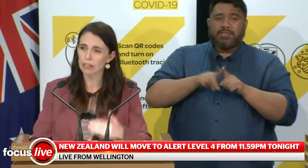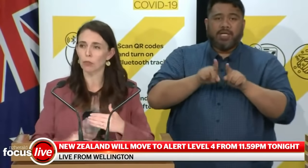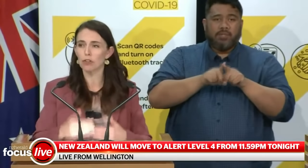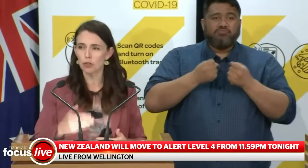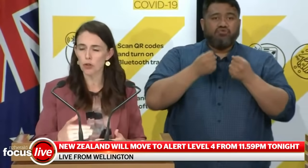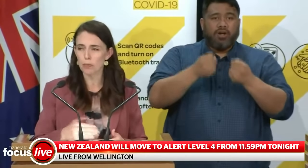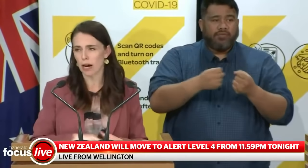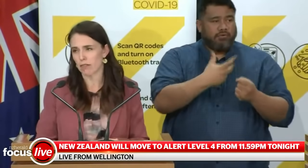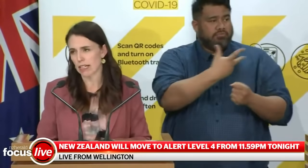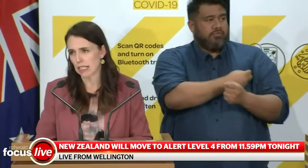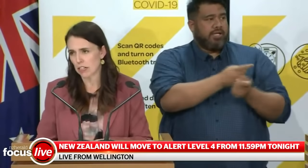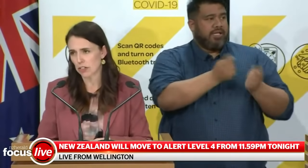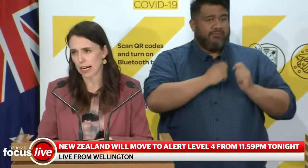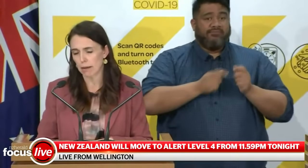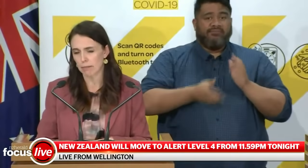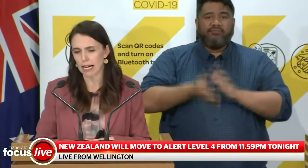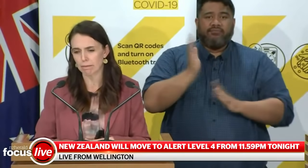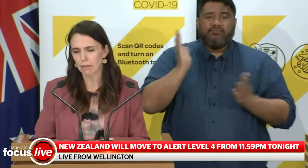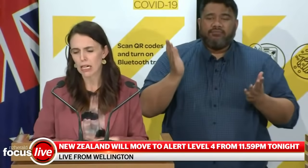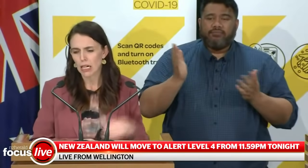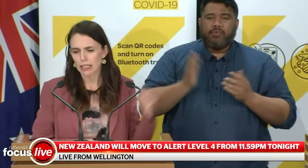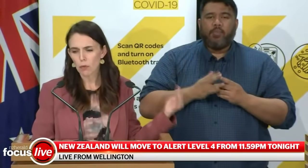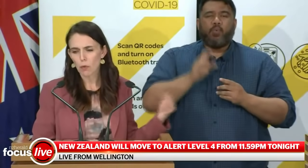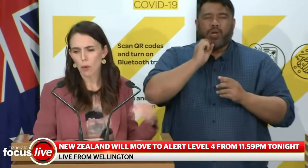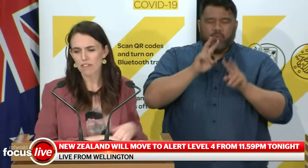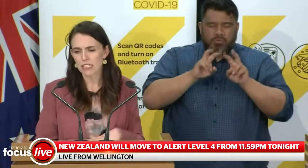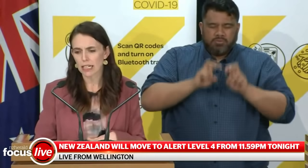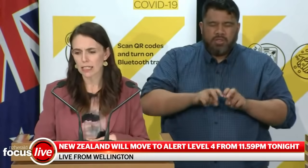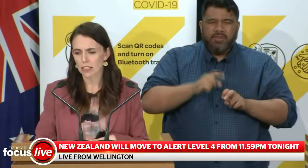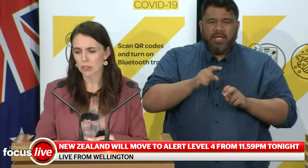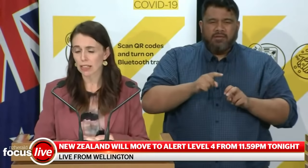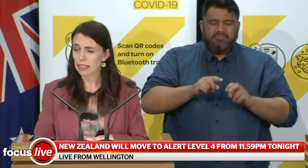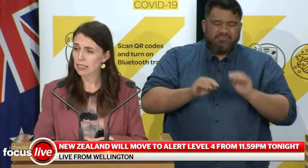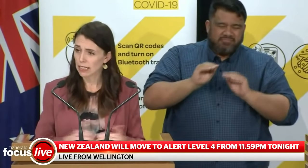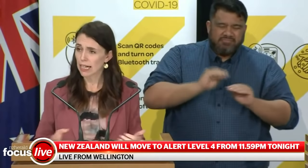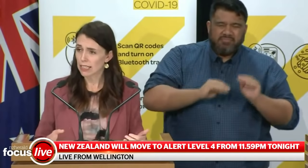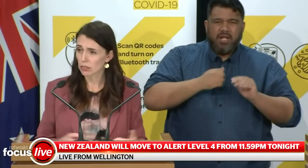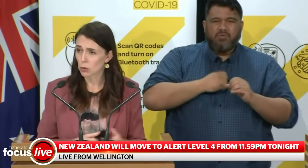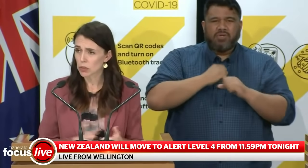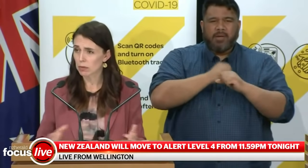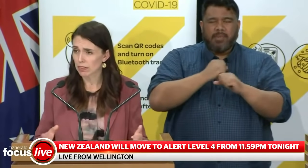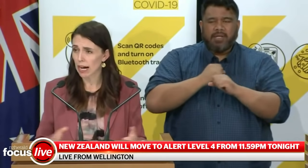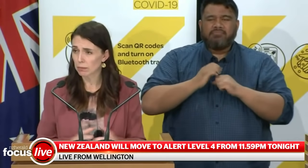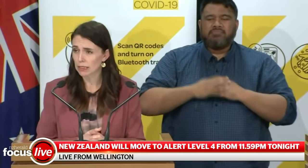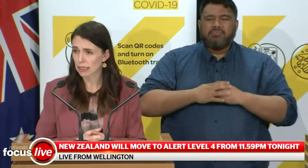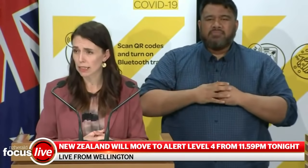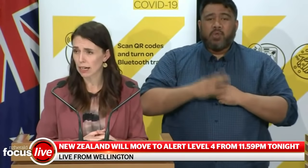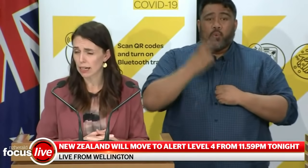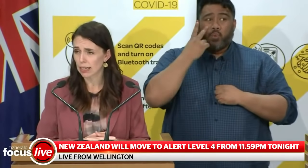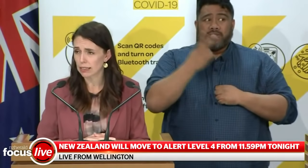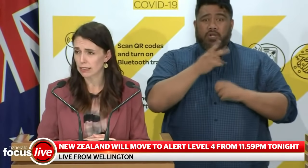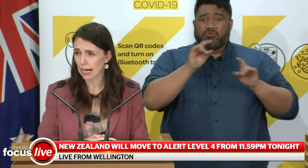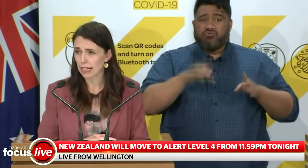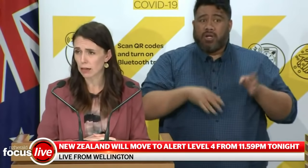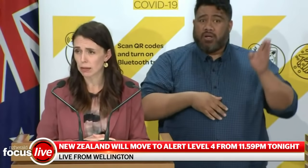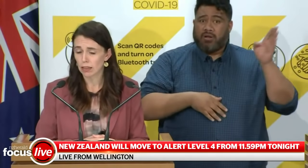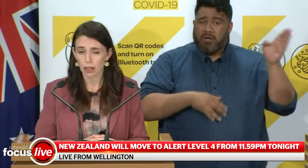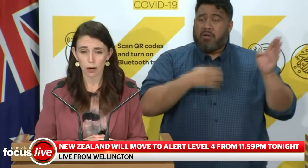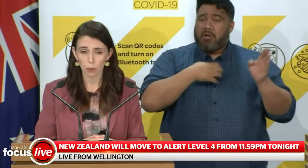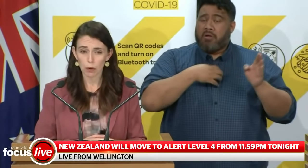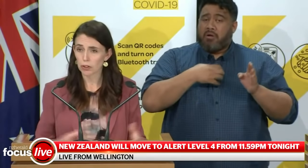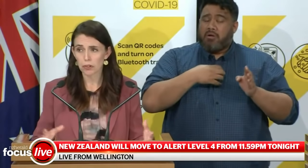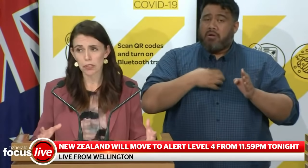place to then resume our vaccination campaign. I think from what we've seen in Australia, it has caused a bit of an uptick in